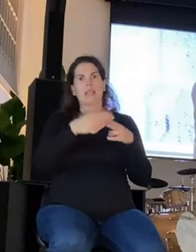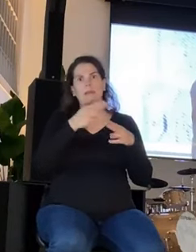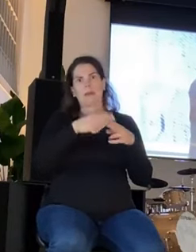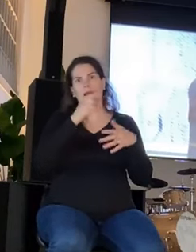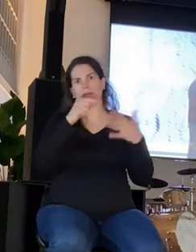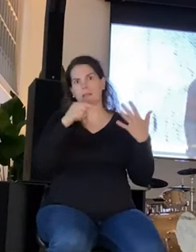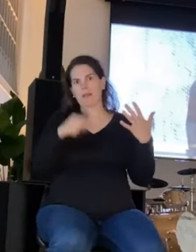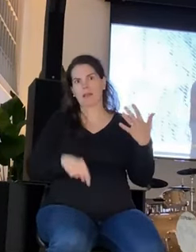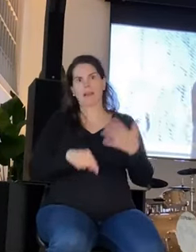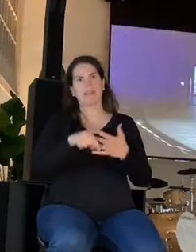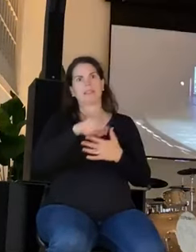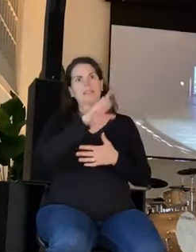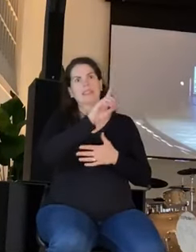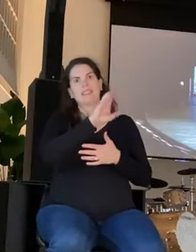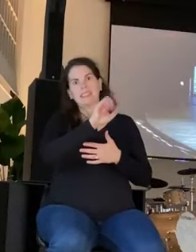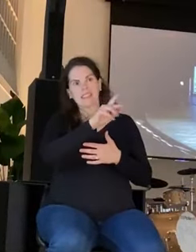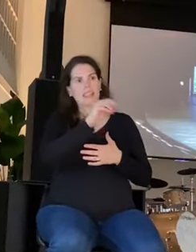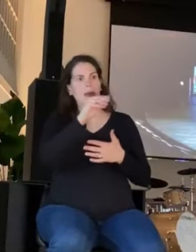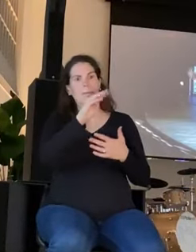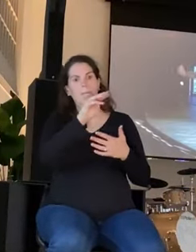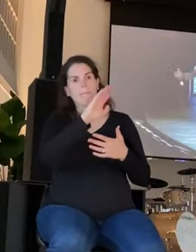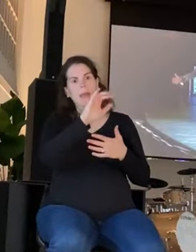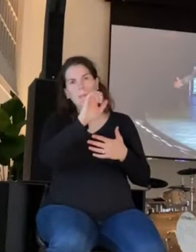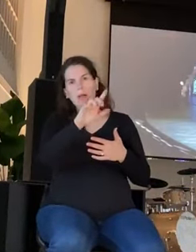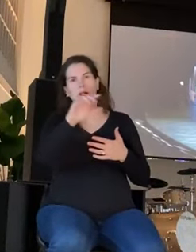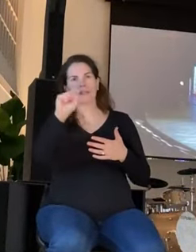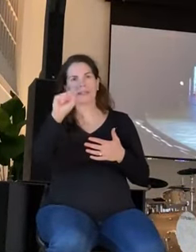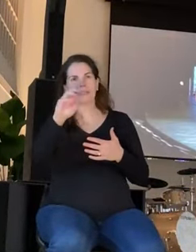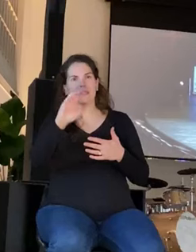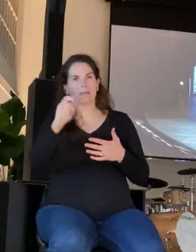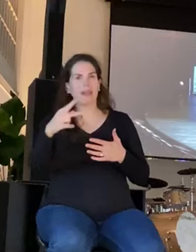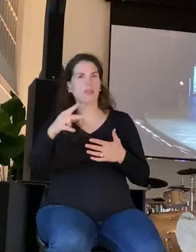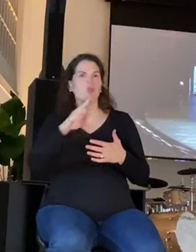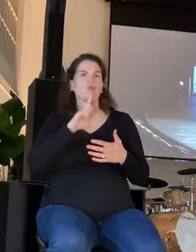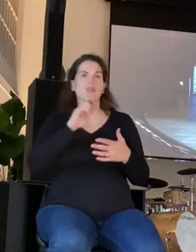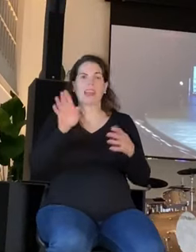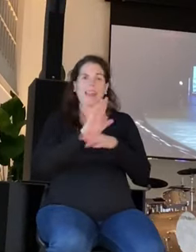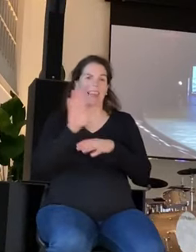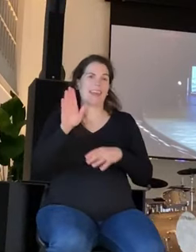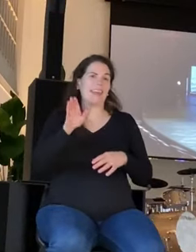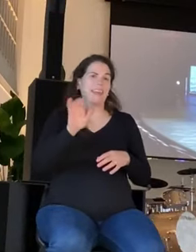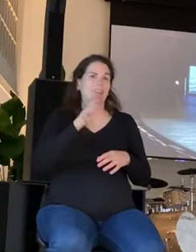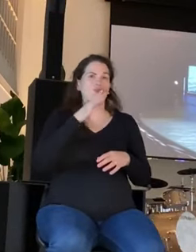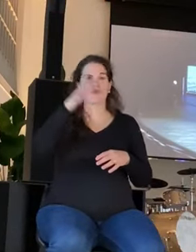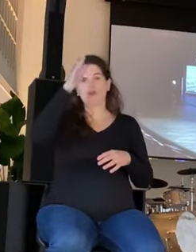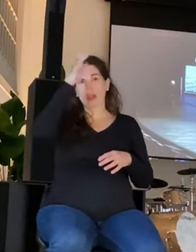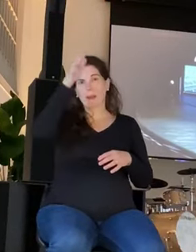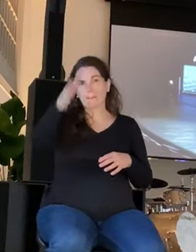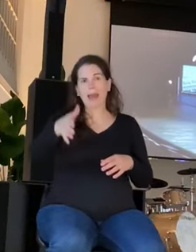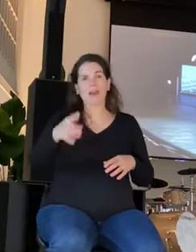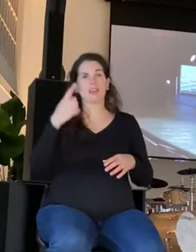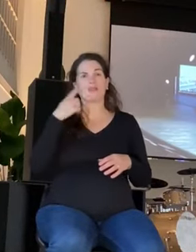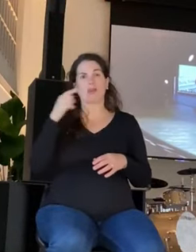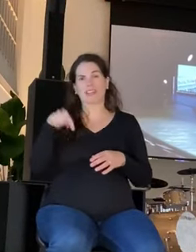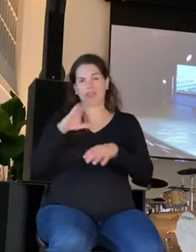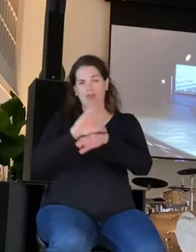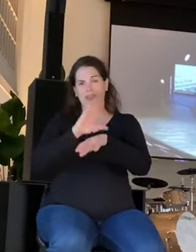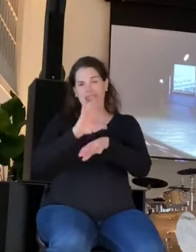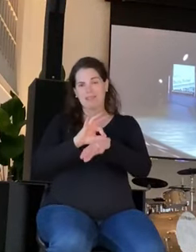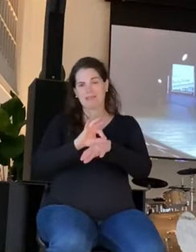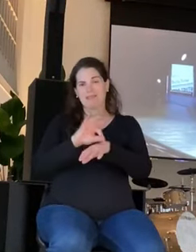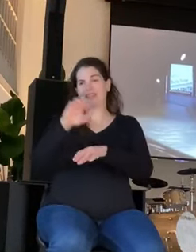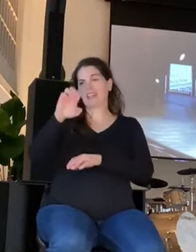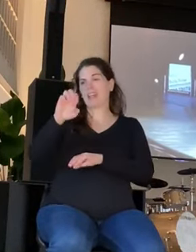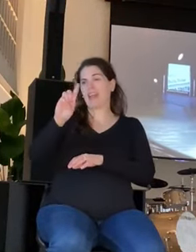Smith, Scott's grandparents, kind of the great-grandparents of Christ Fellowship, right? They poured in wisdom. I think of